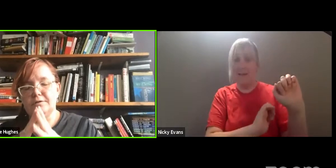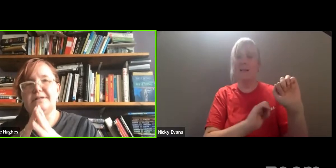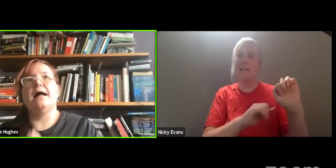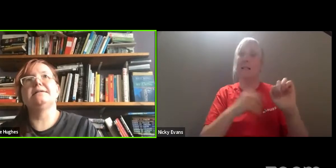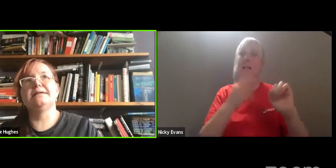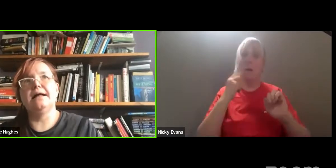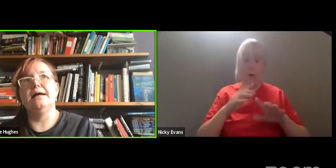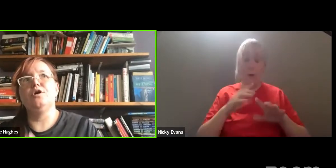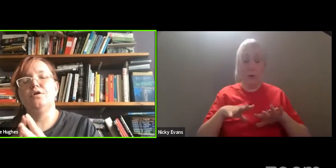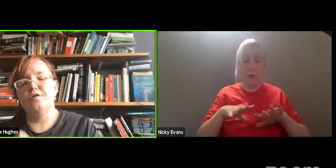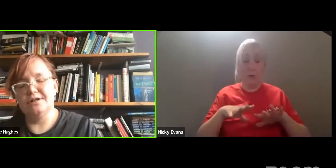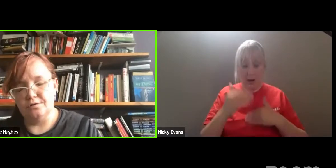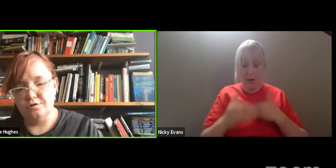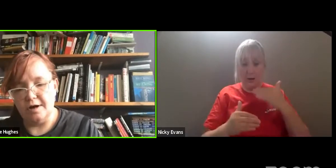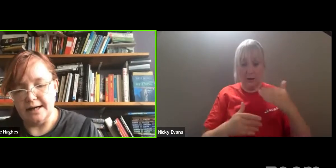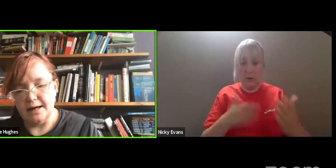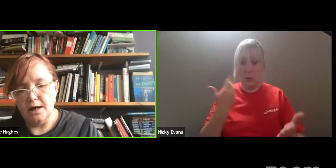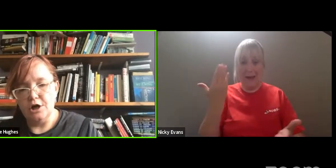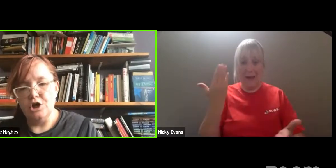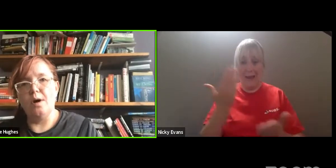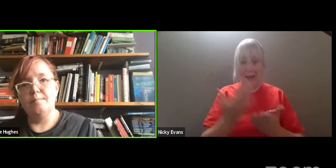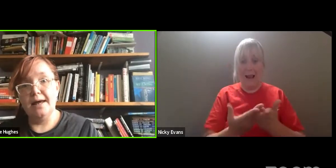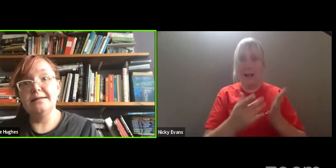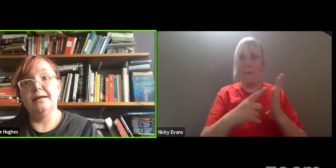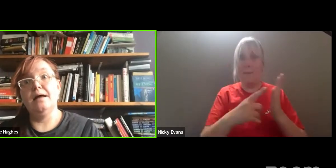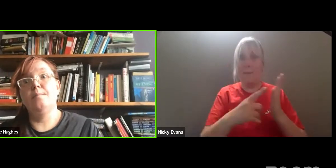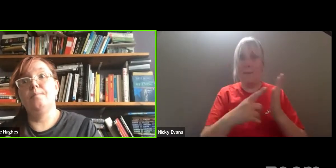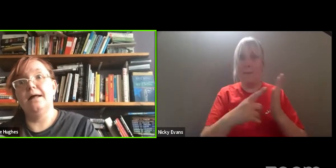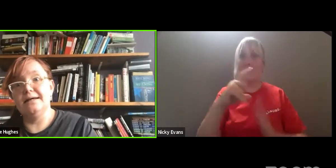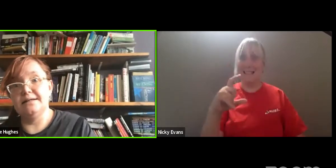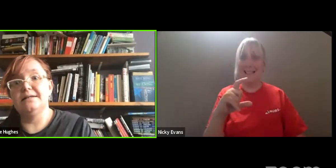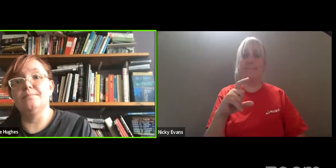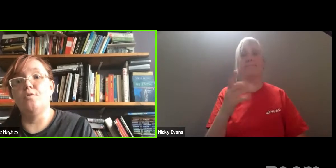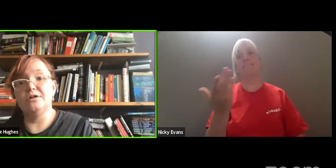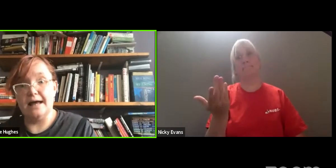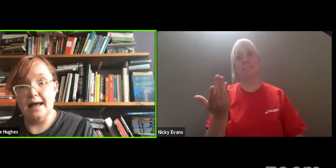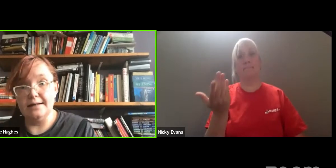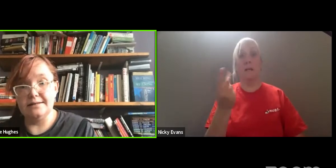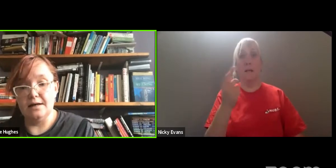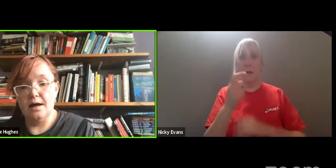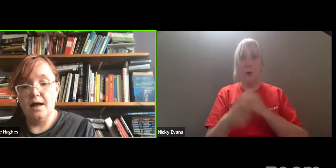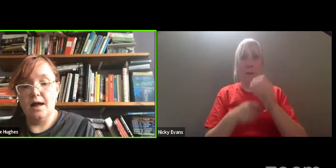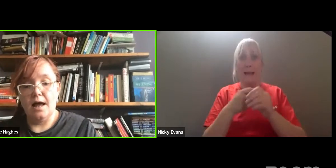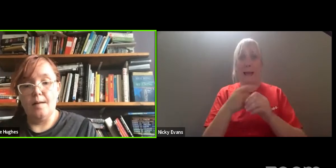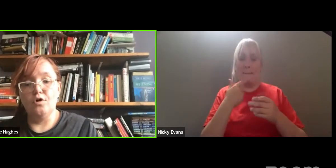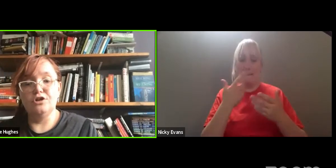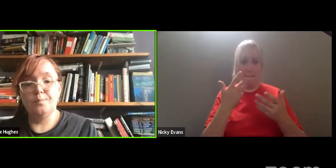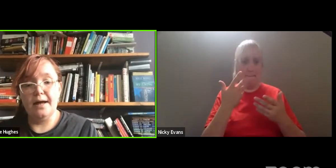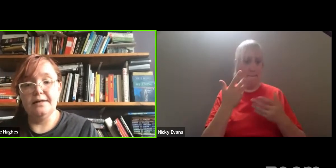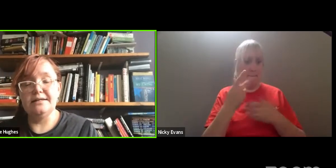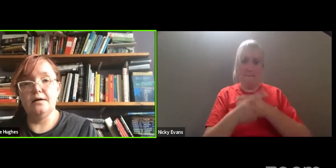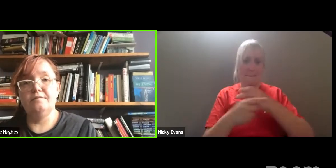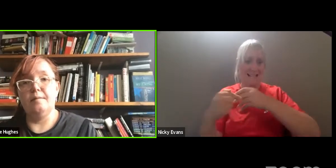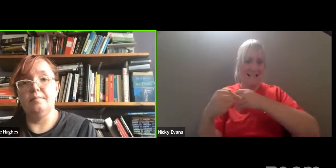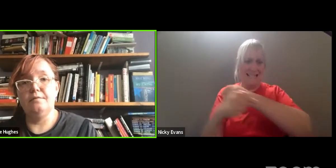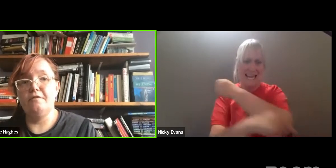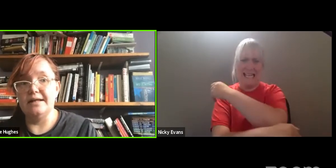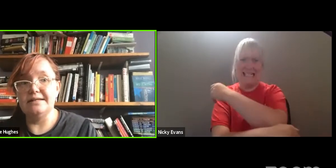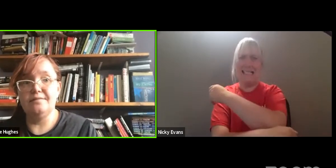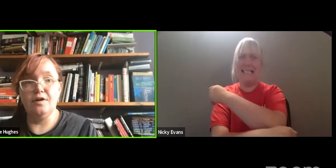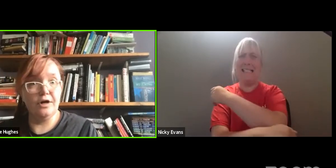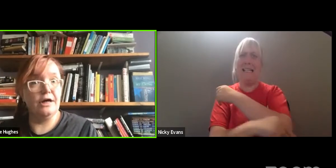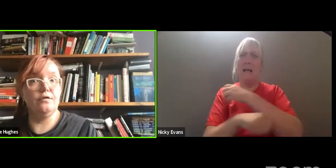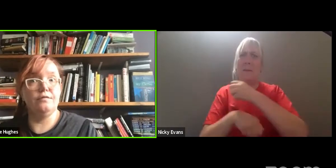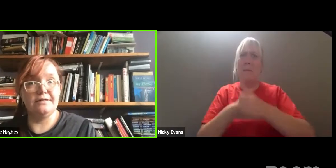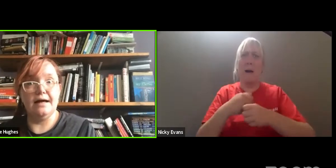foot, start to claim universal credit, you are immediately placed into more debt and more dependent on family and